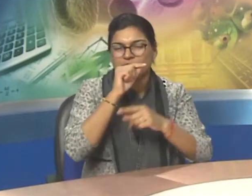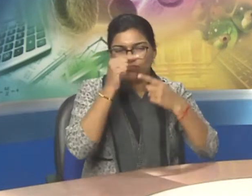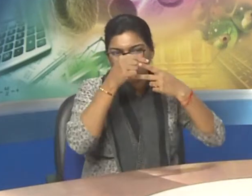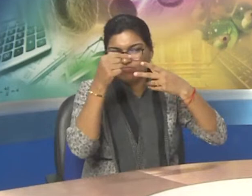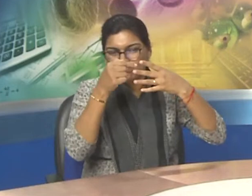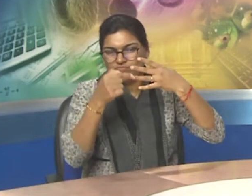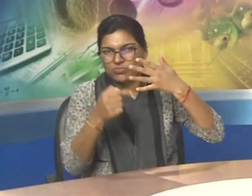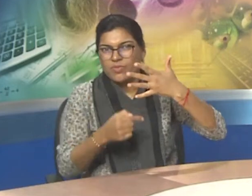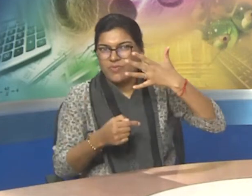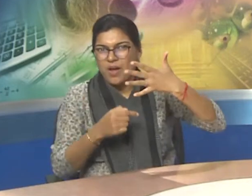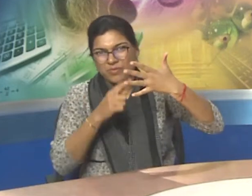films,